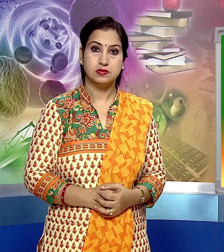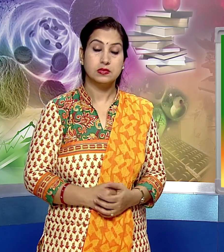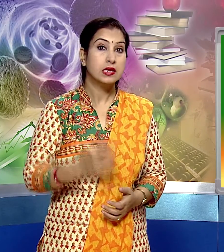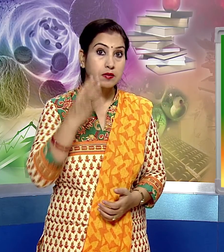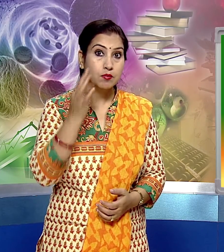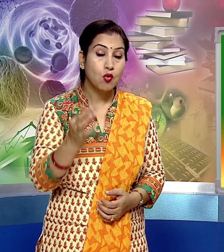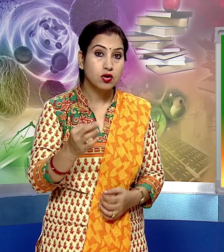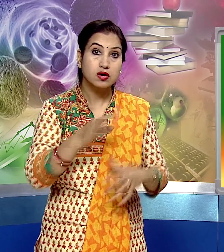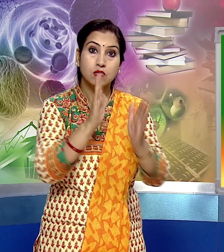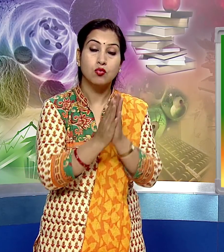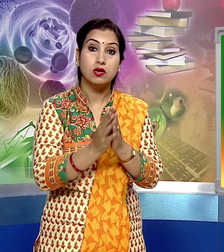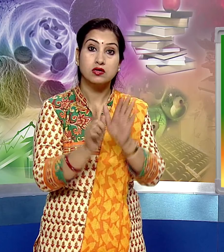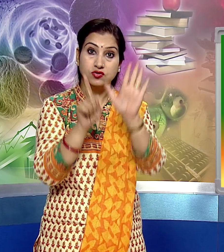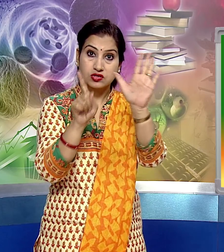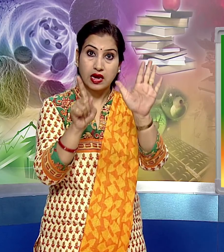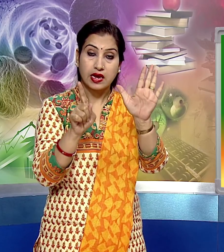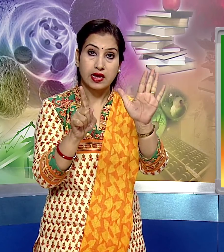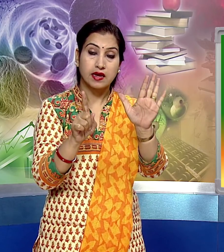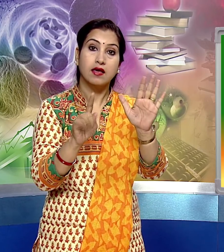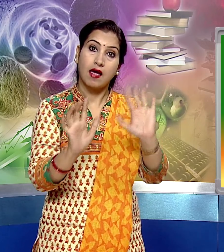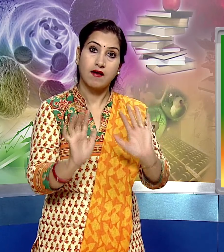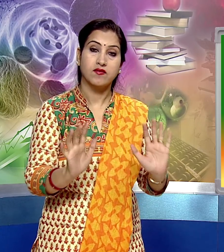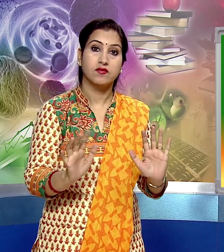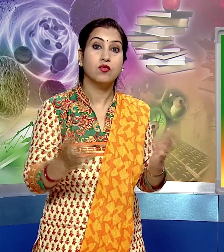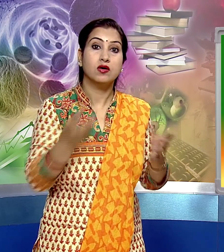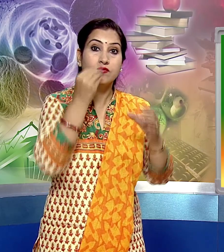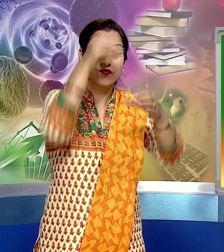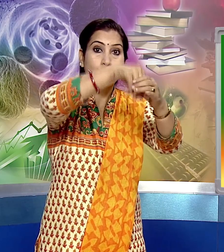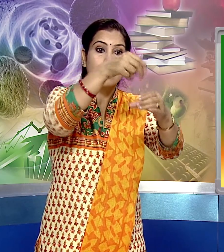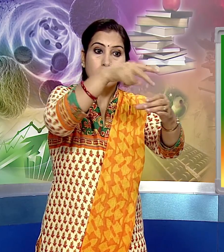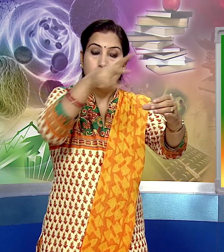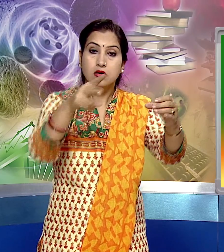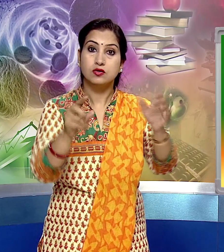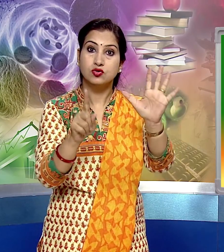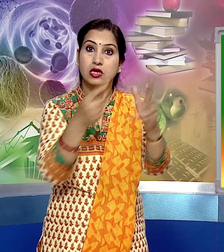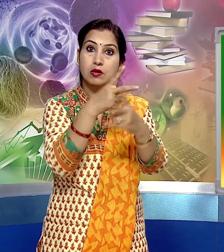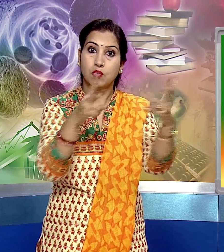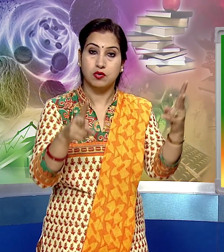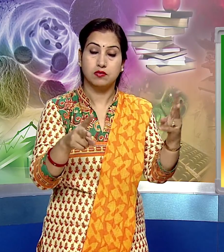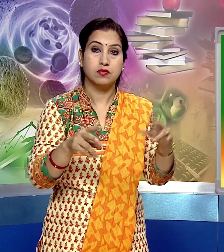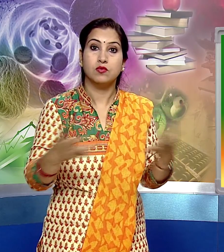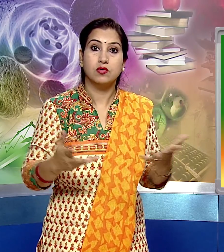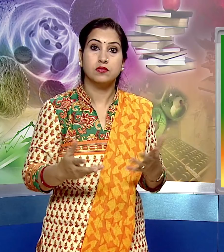There are mainly 6 nutrients.